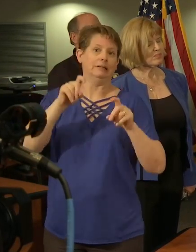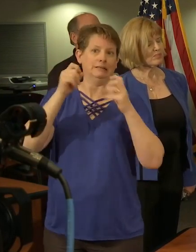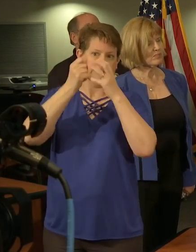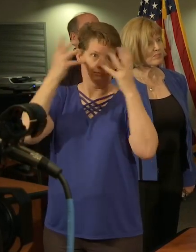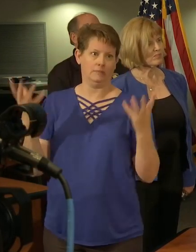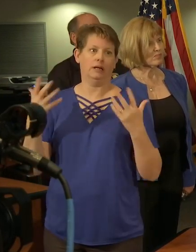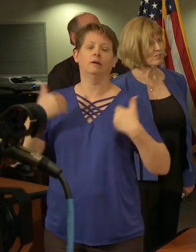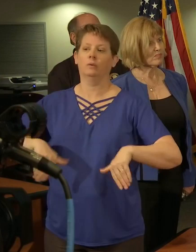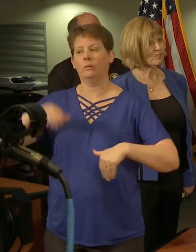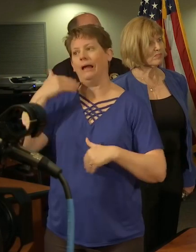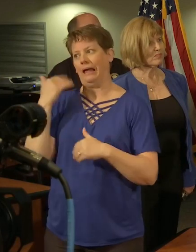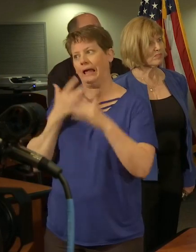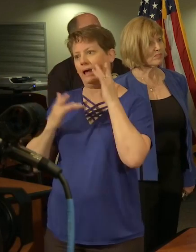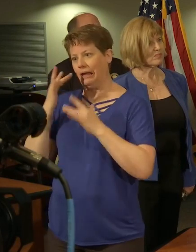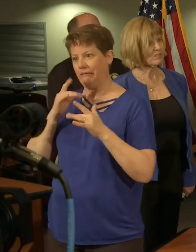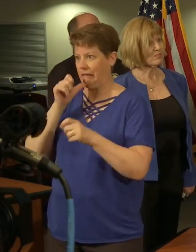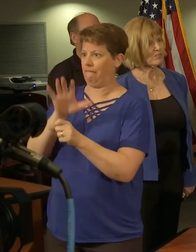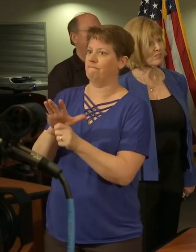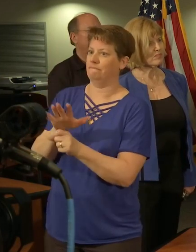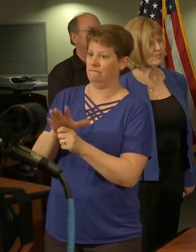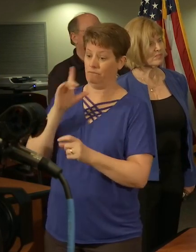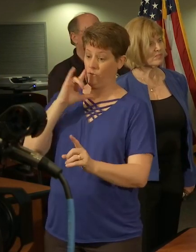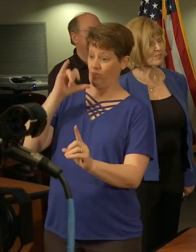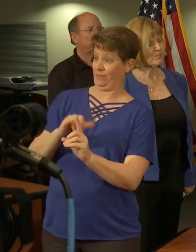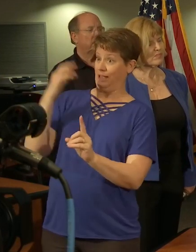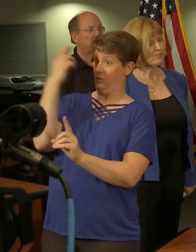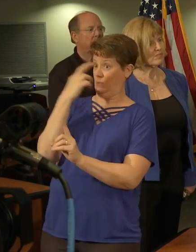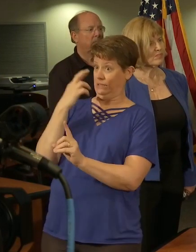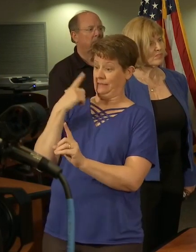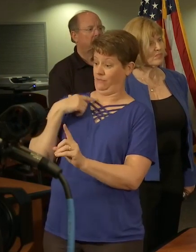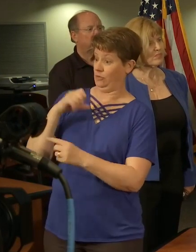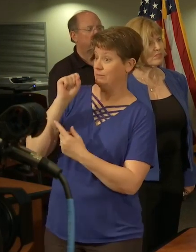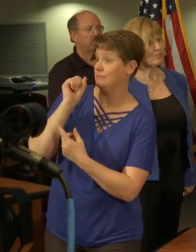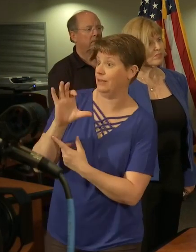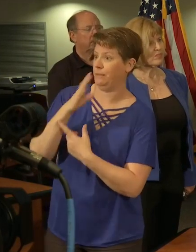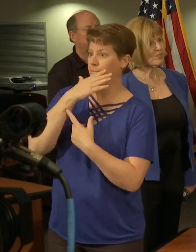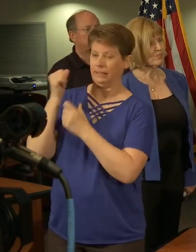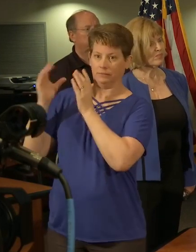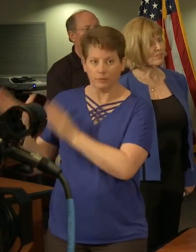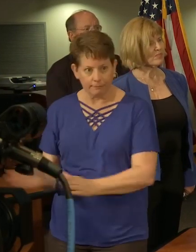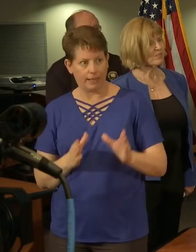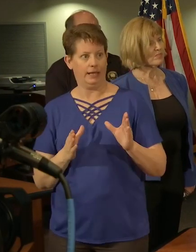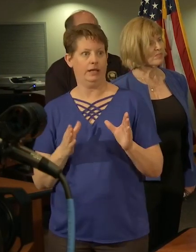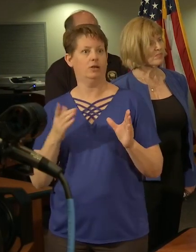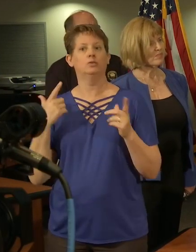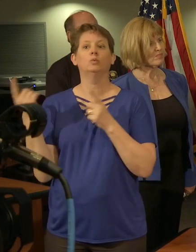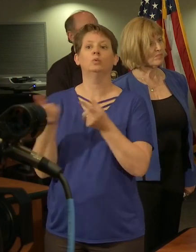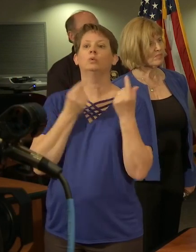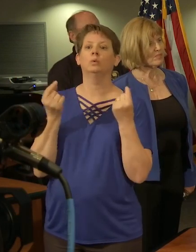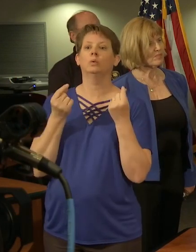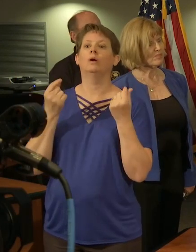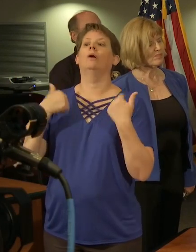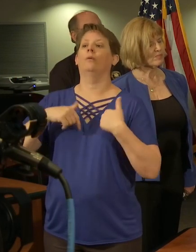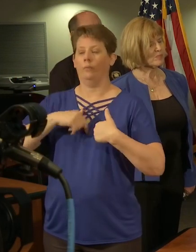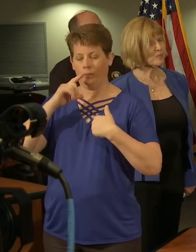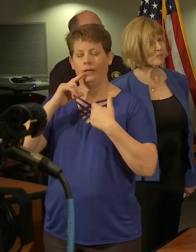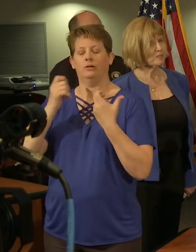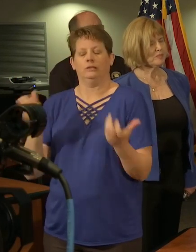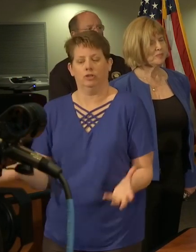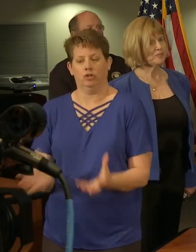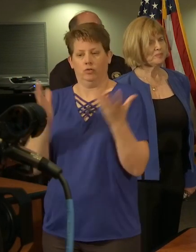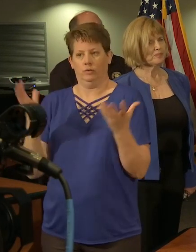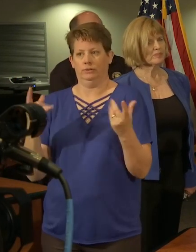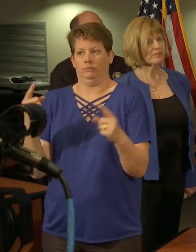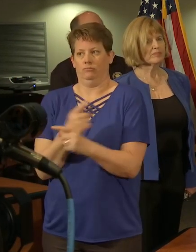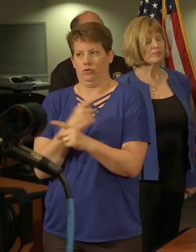are some shortages. And for that reason, so that South Carolina can best be prepared, we are strongly advising the appropriateness of testing so that we